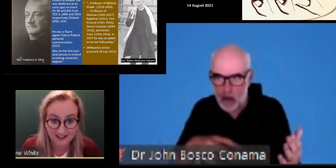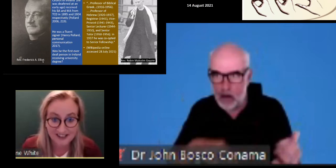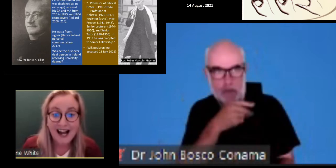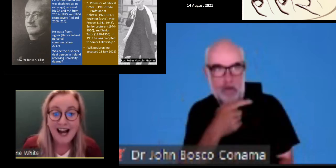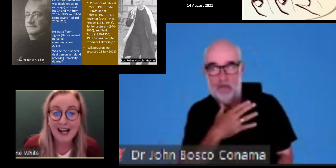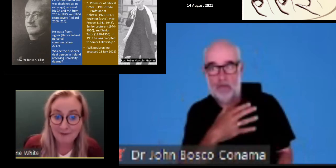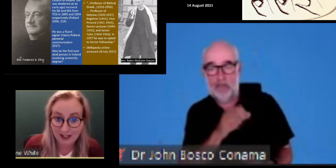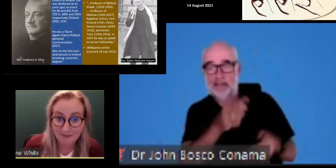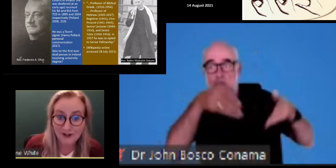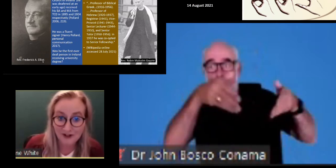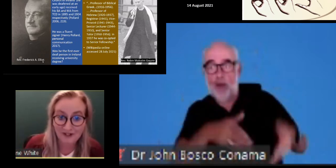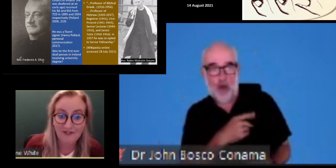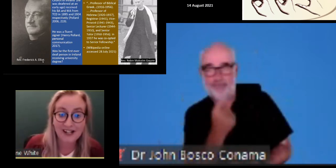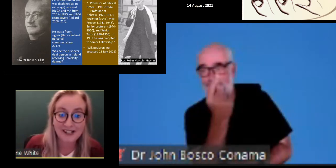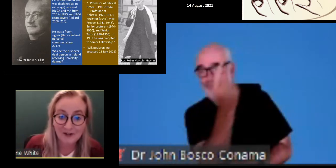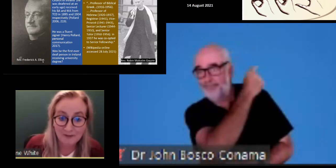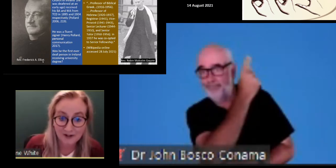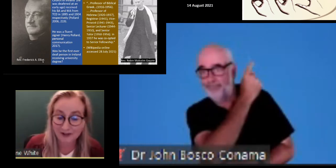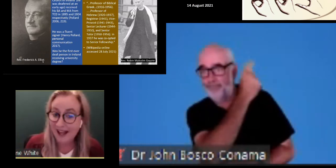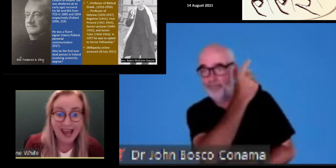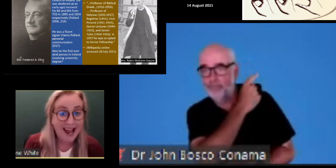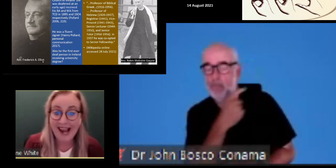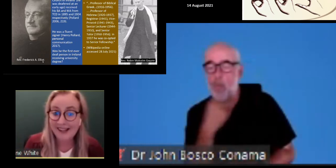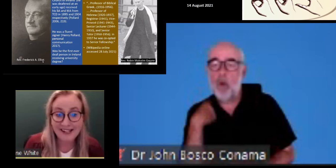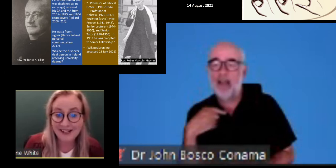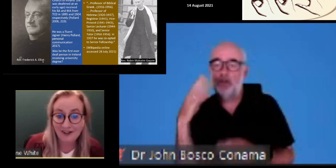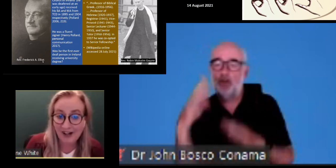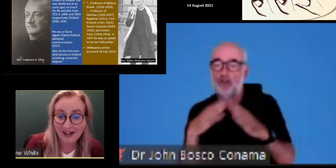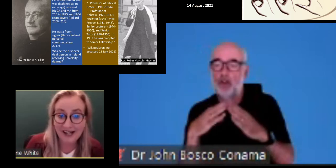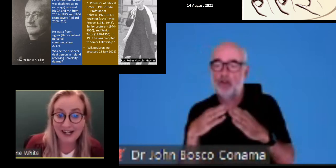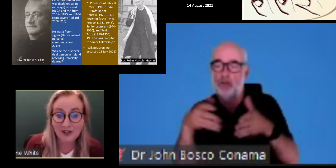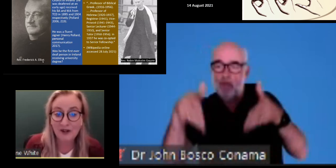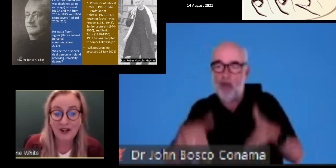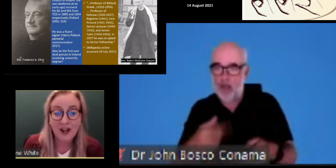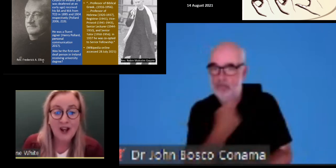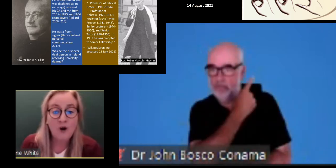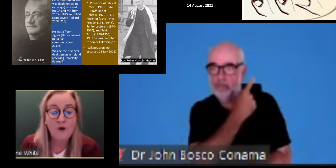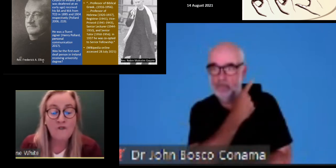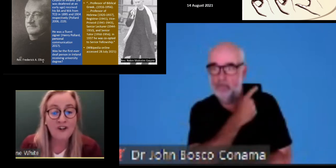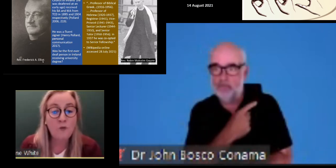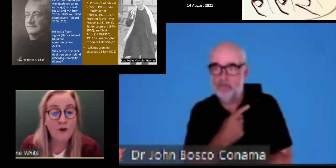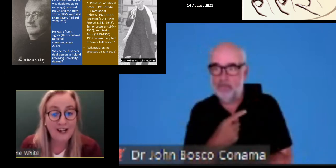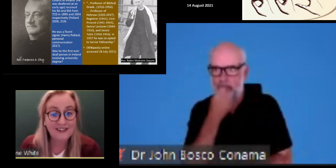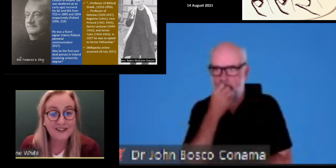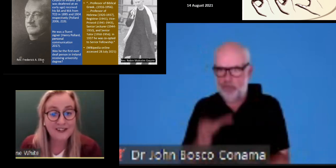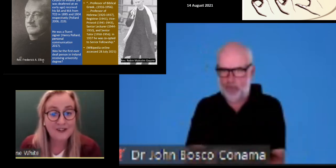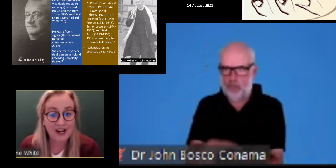restrictions, I had the opportunity of finding out about him, and his grave is over in the White